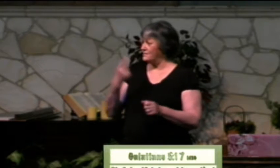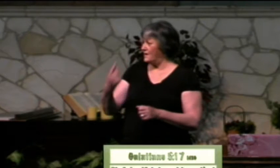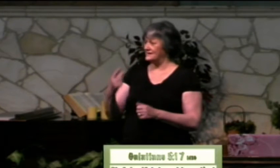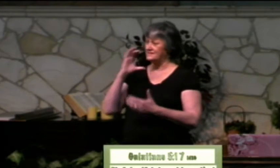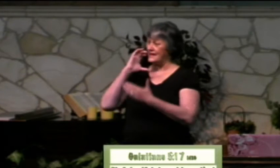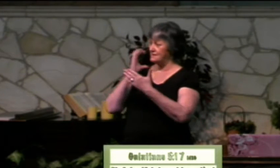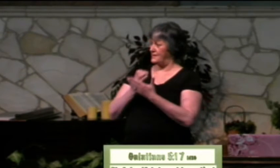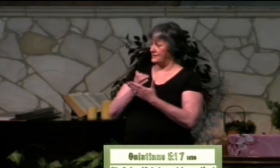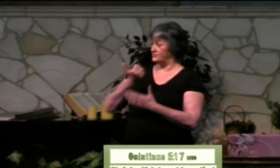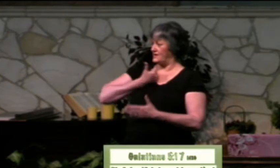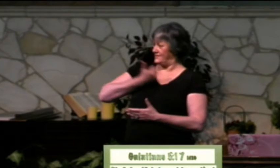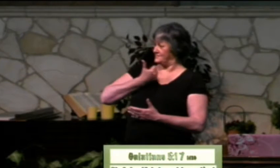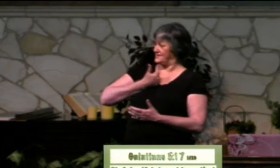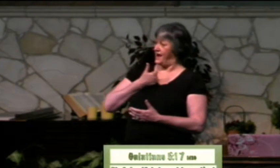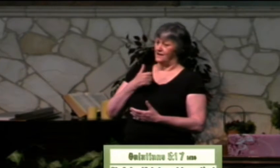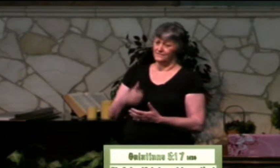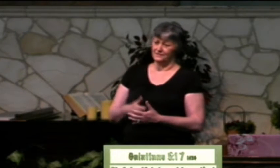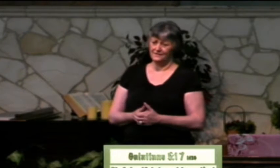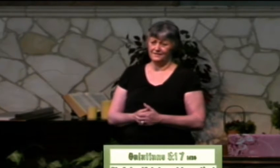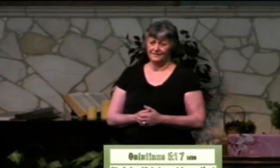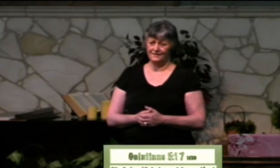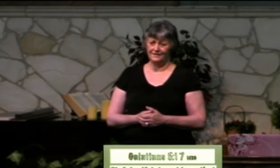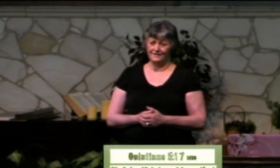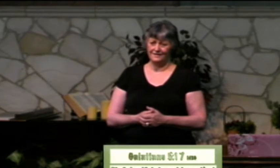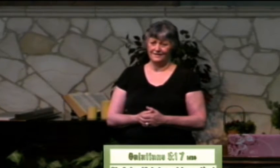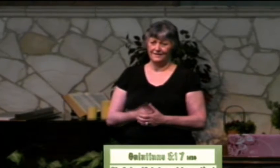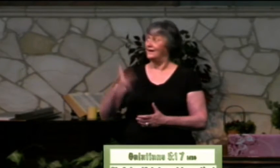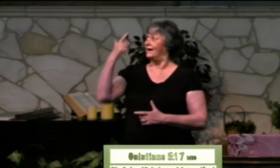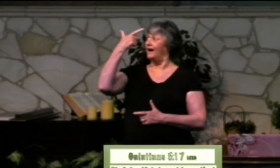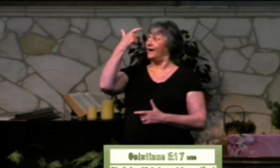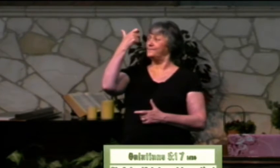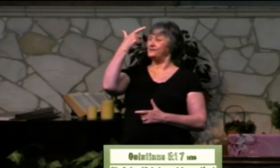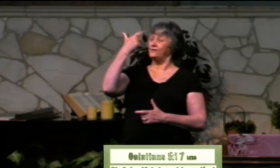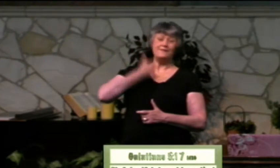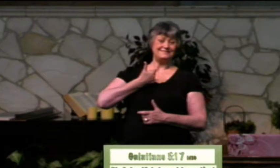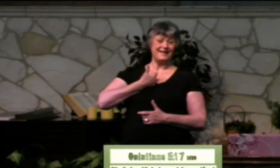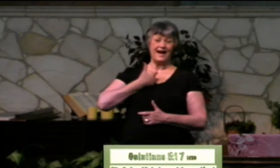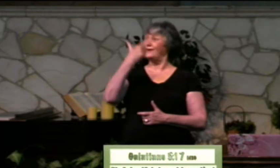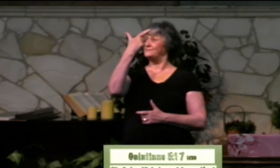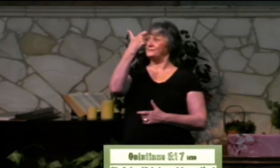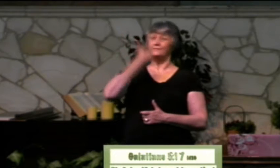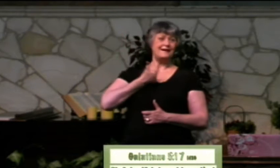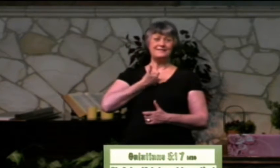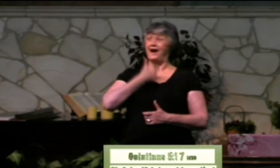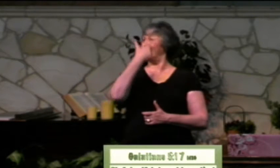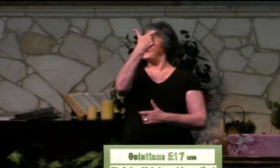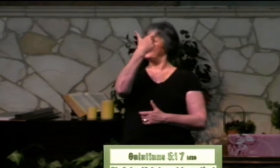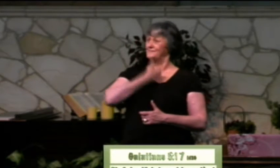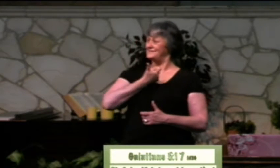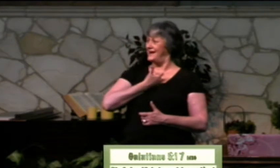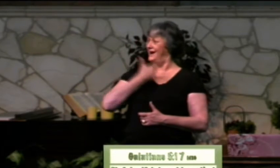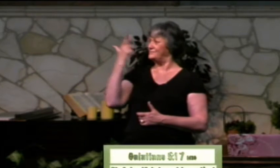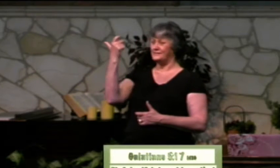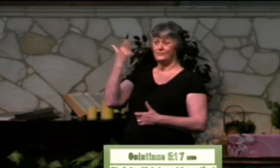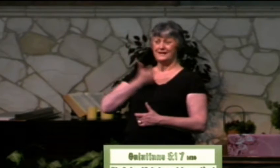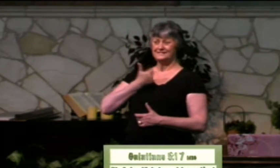Everyone is taking pictures of themselves. Oh, picture of myself, picture of myself, picture of myself, picture of